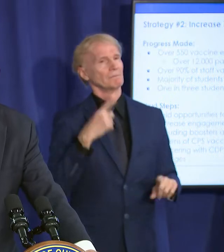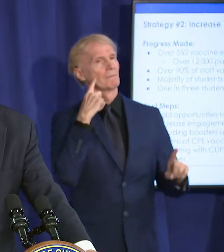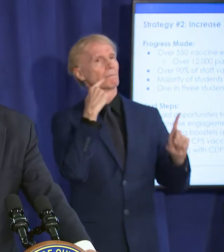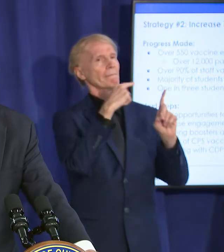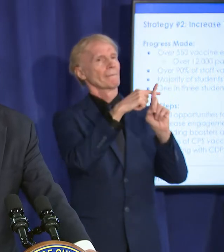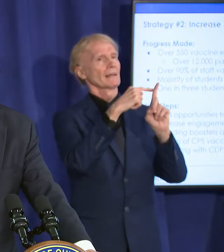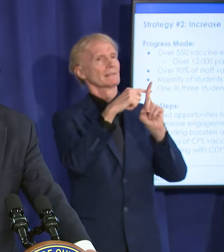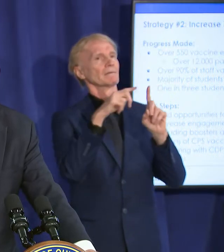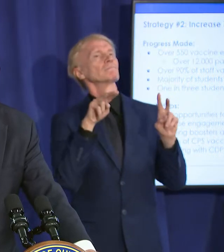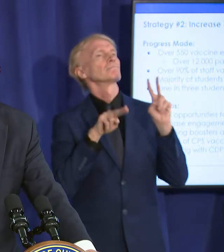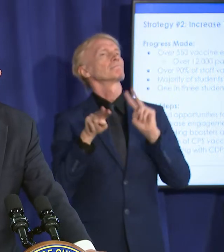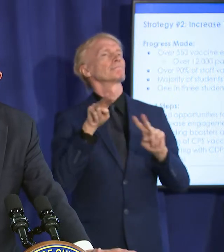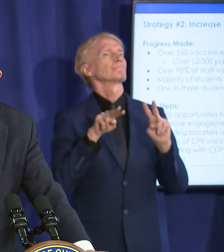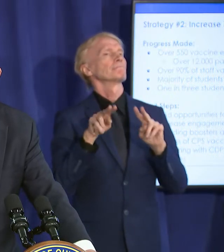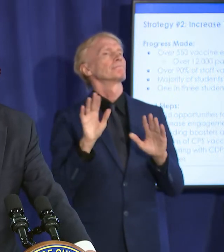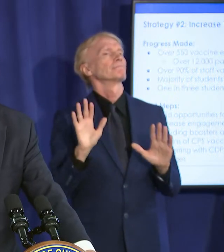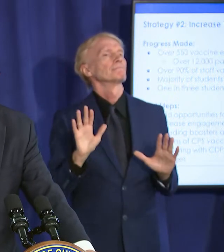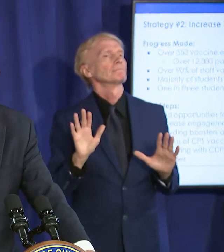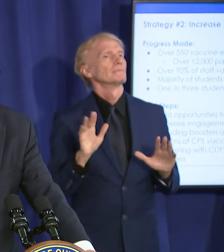We are seeing